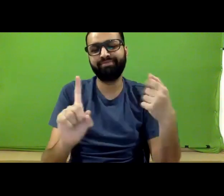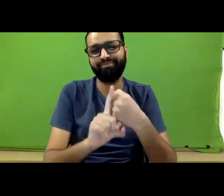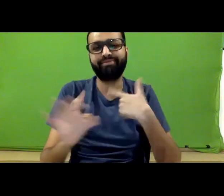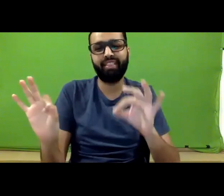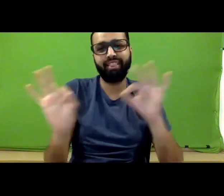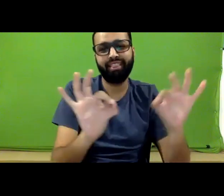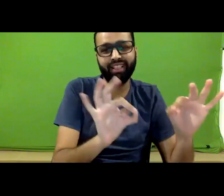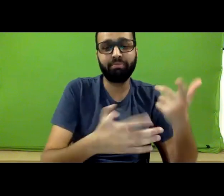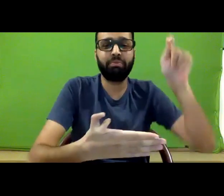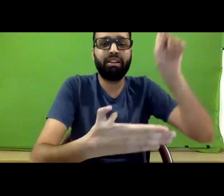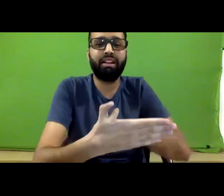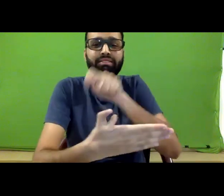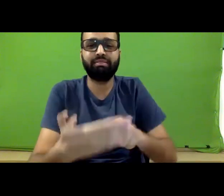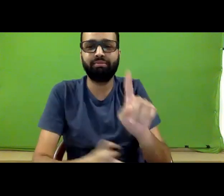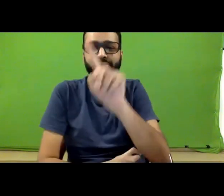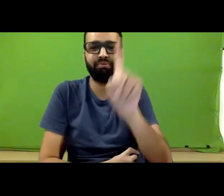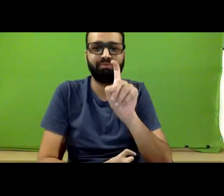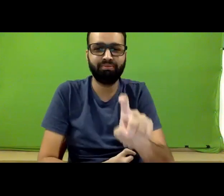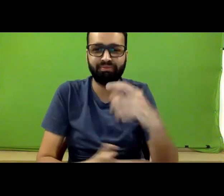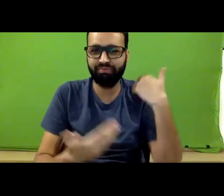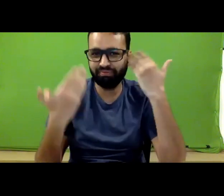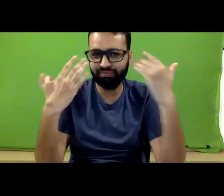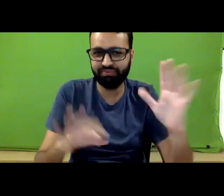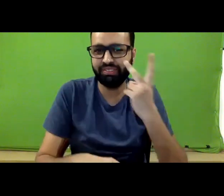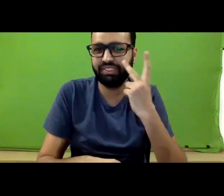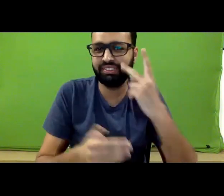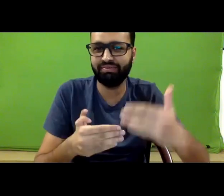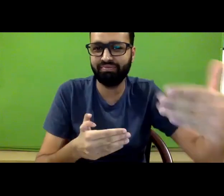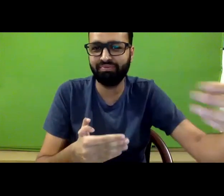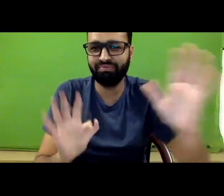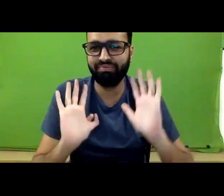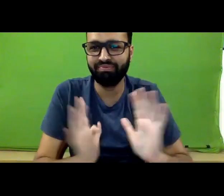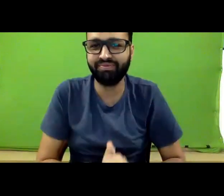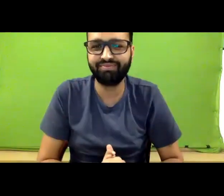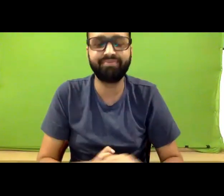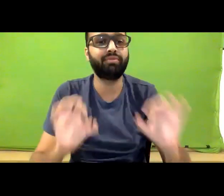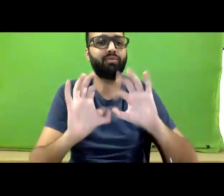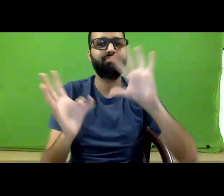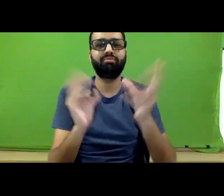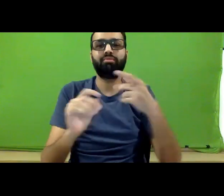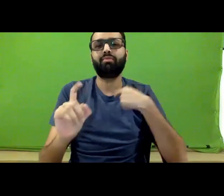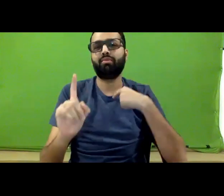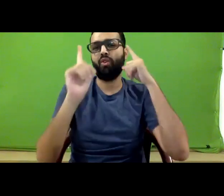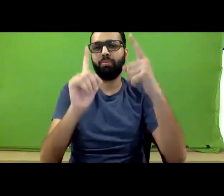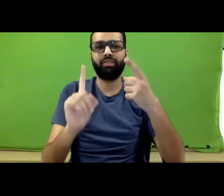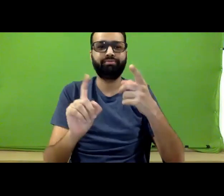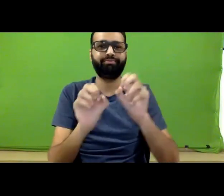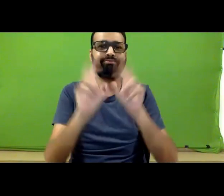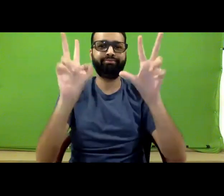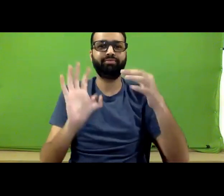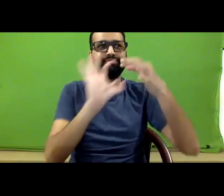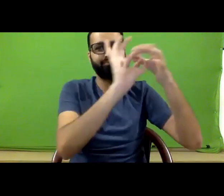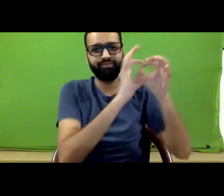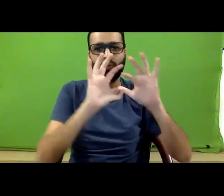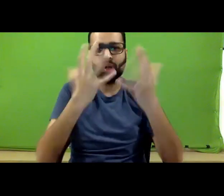well. Hopefully, COVID go away, and we don't know if it can get cancelled as well because of the COVID situation. That's about